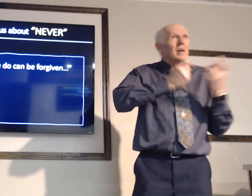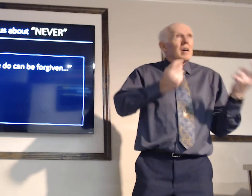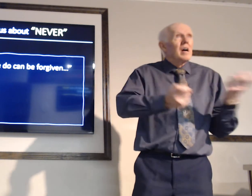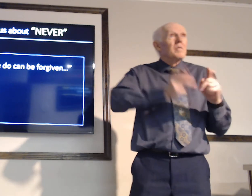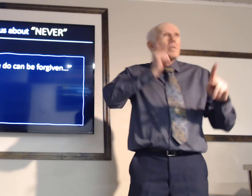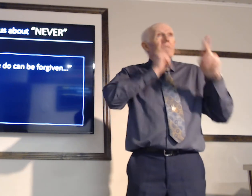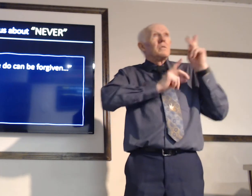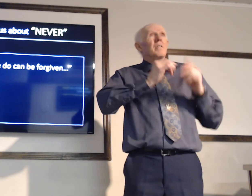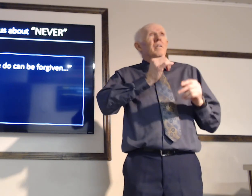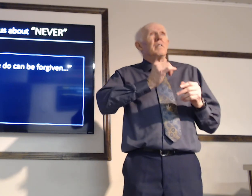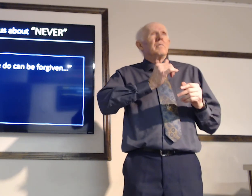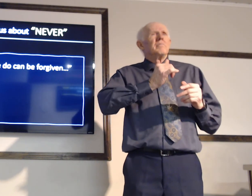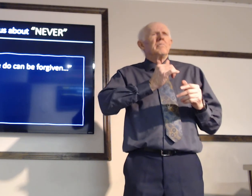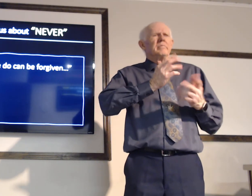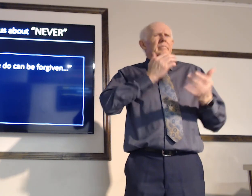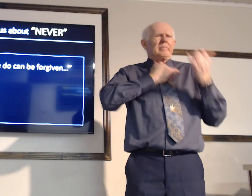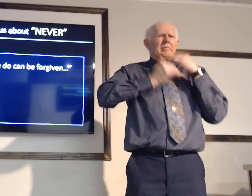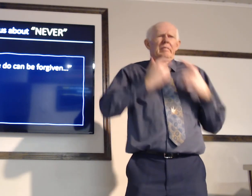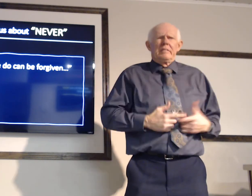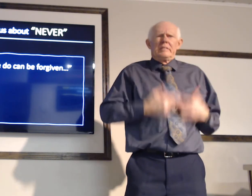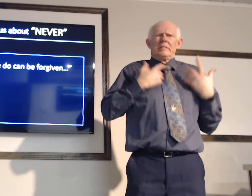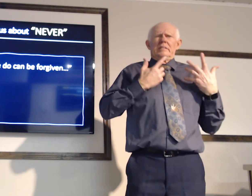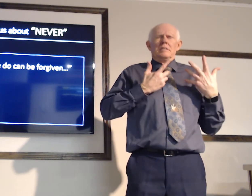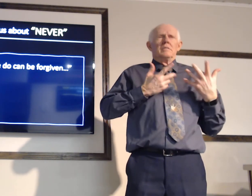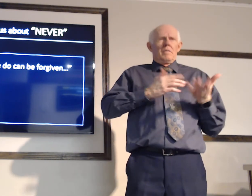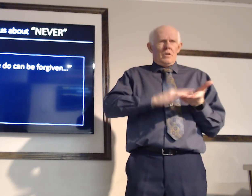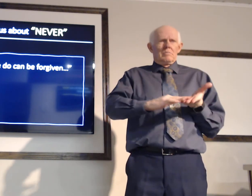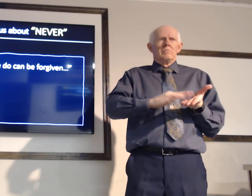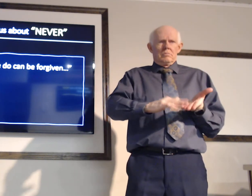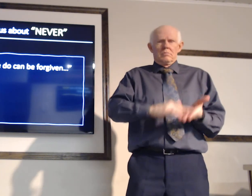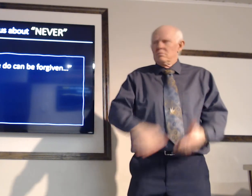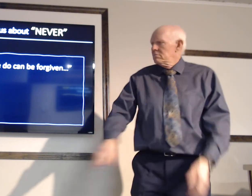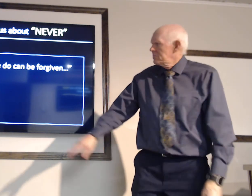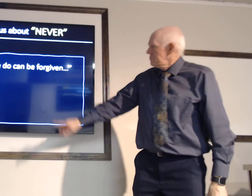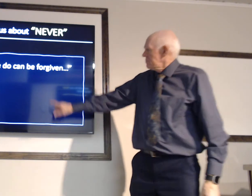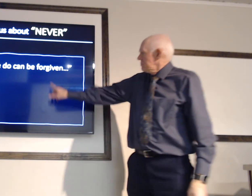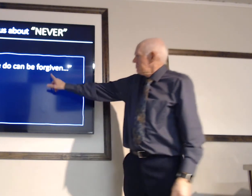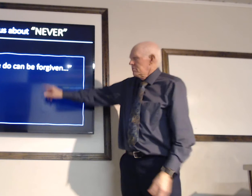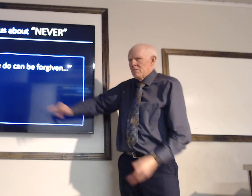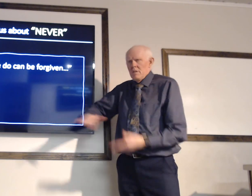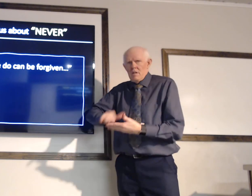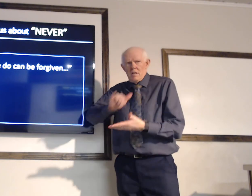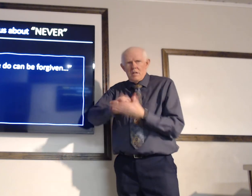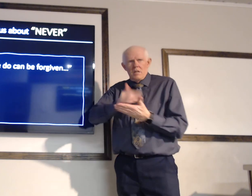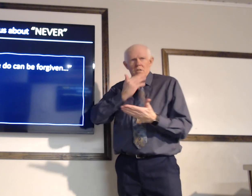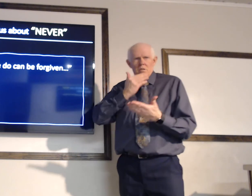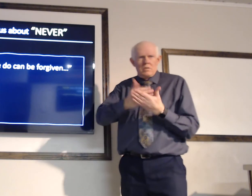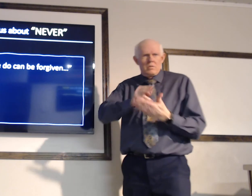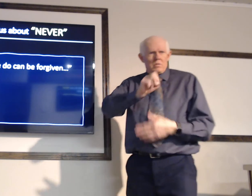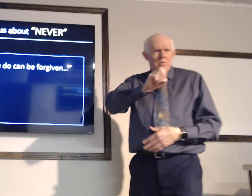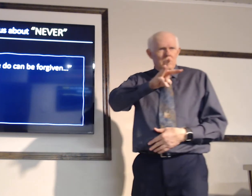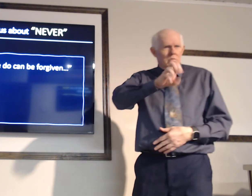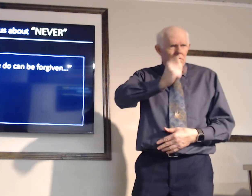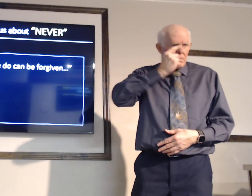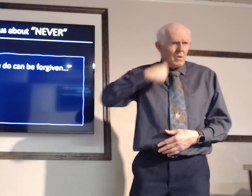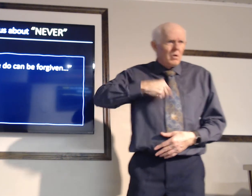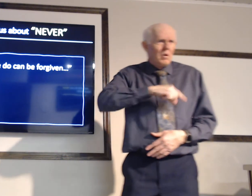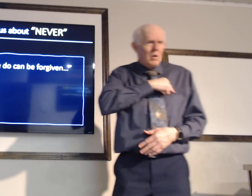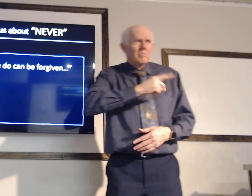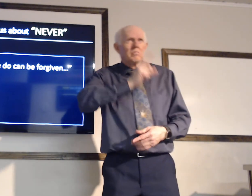All sins that people do, all wrongs that people do can be forgiven. That's good news for